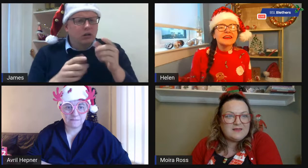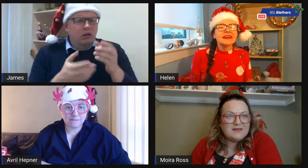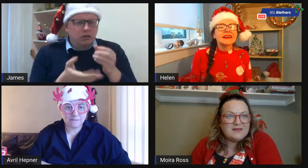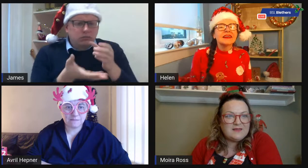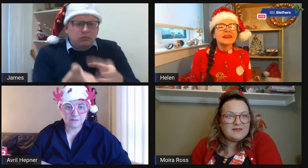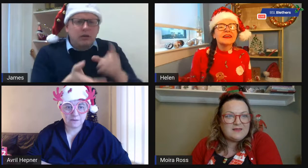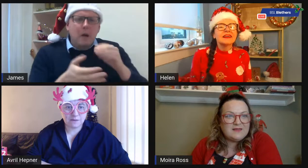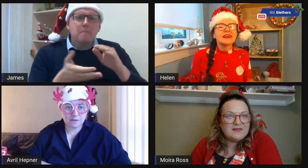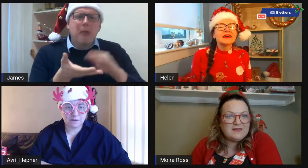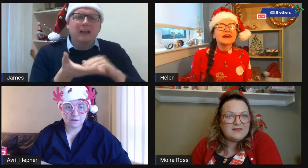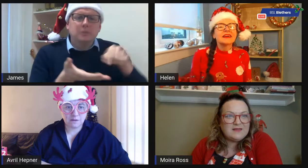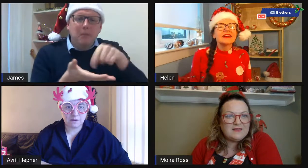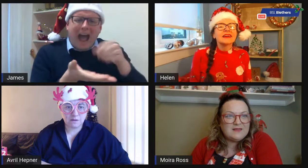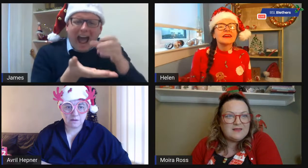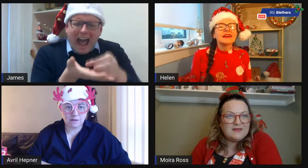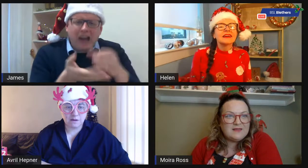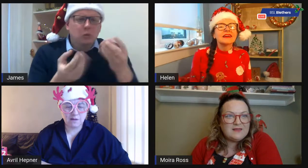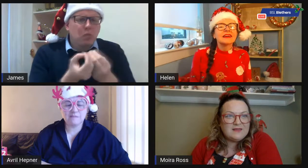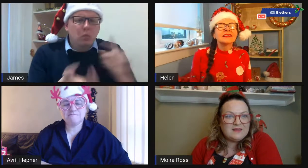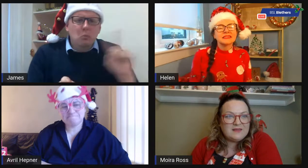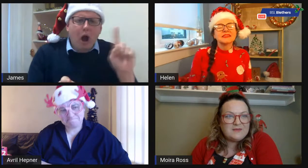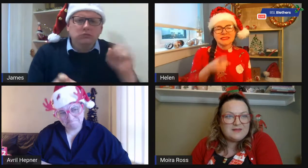Father Christmas presents.